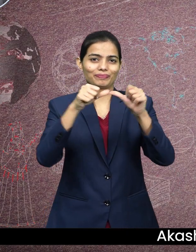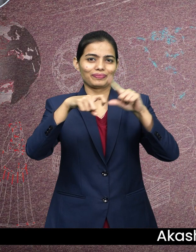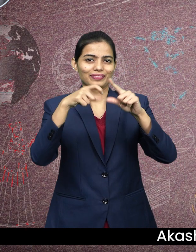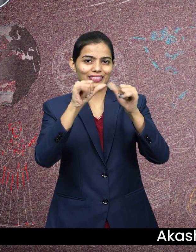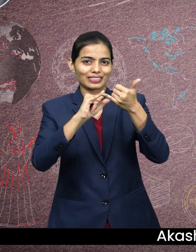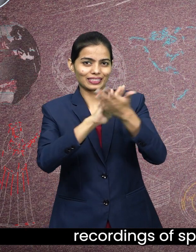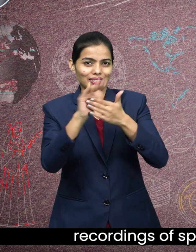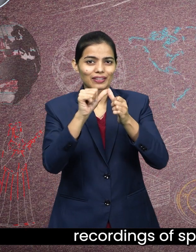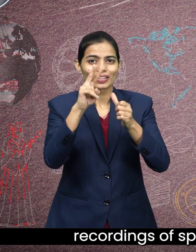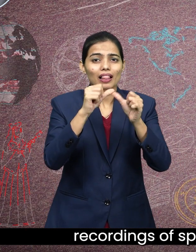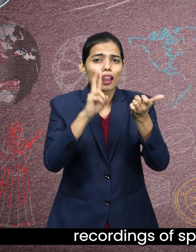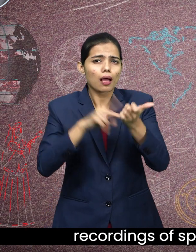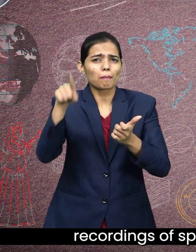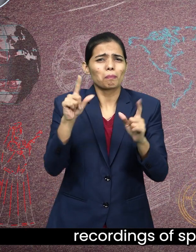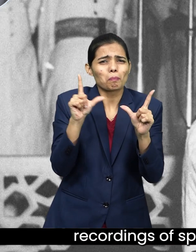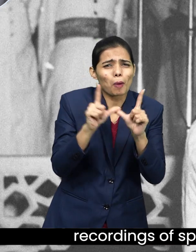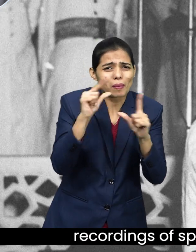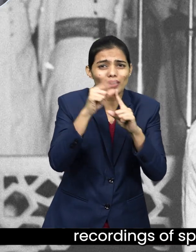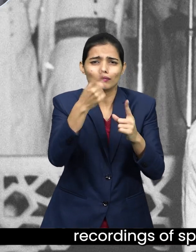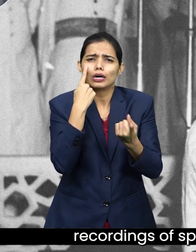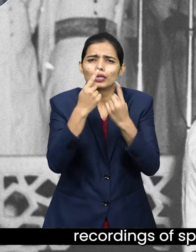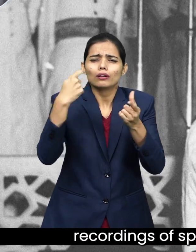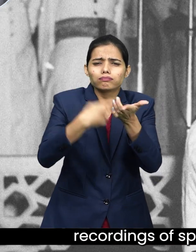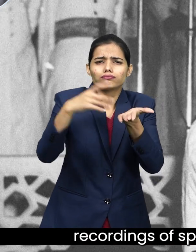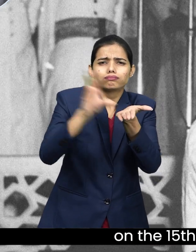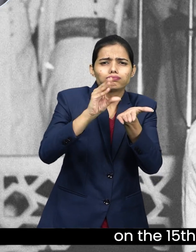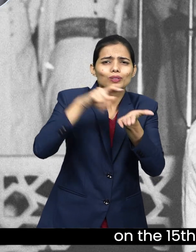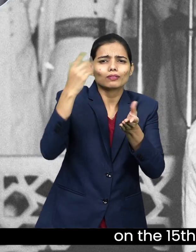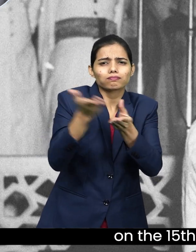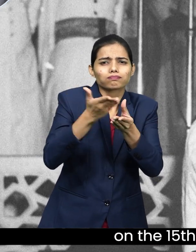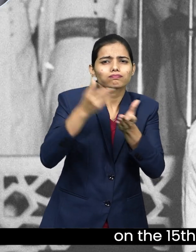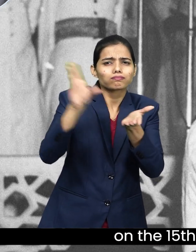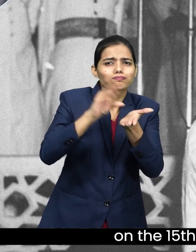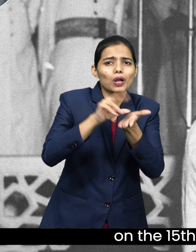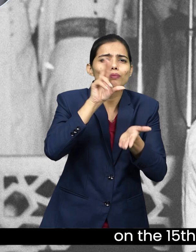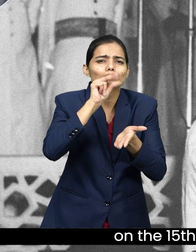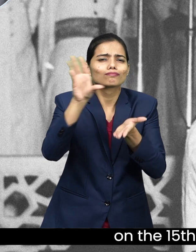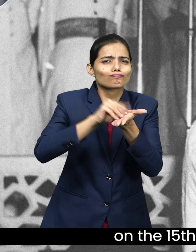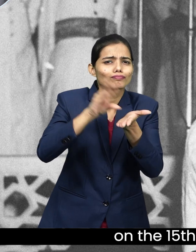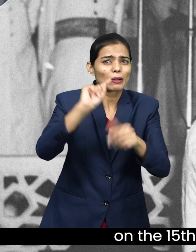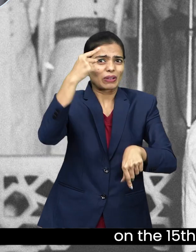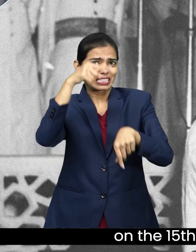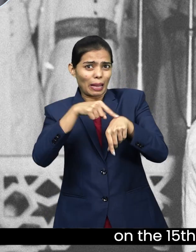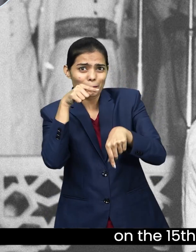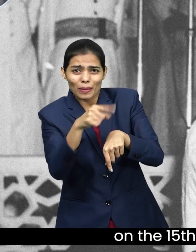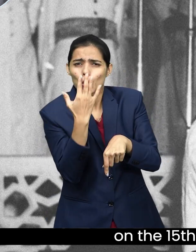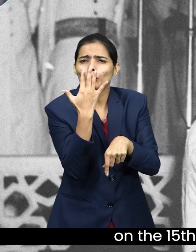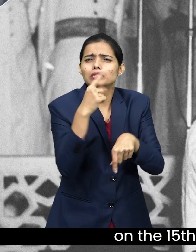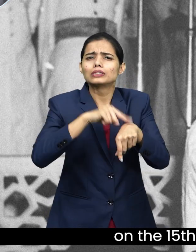Akashvani preserves recordings of speeches by Prime Minister on the 15th of August each year.